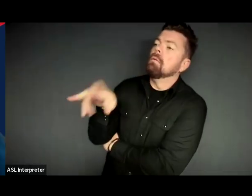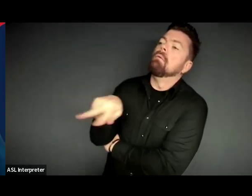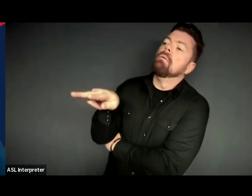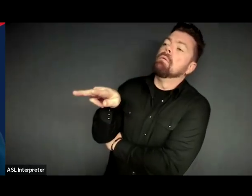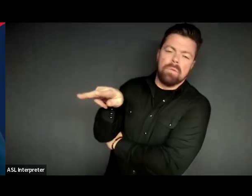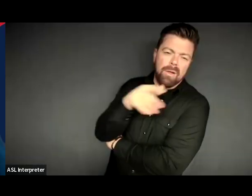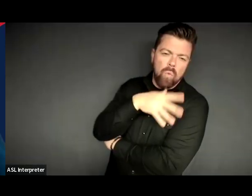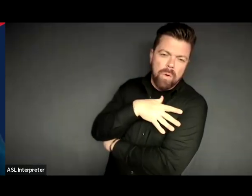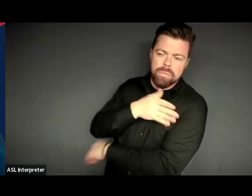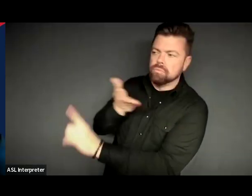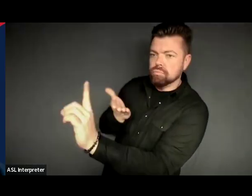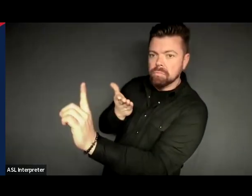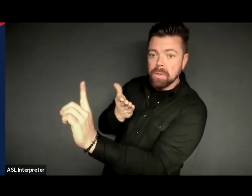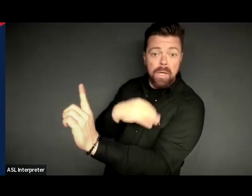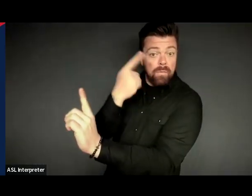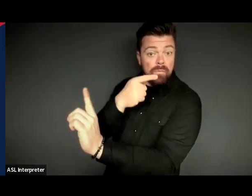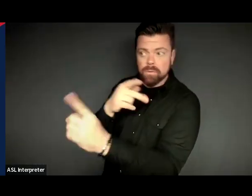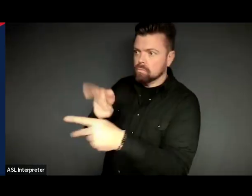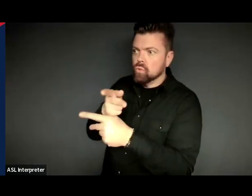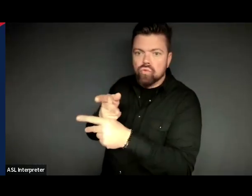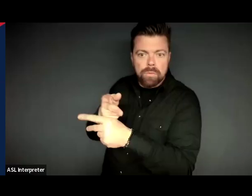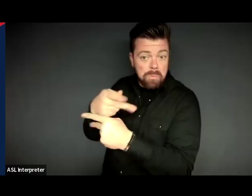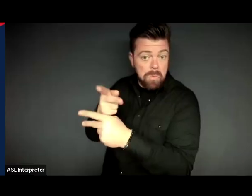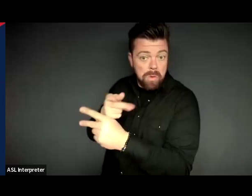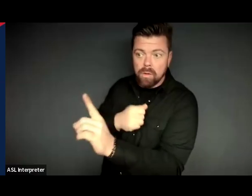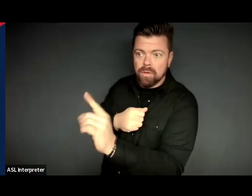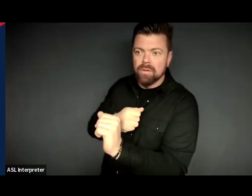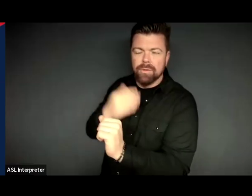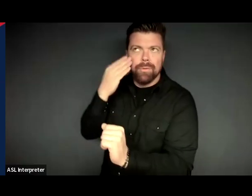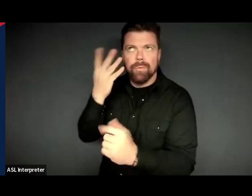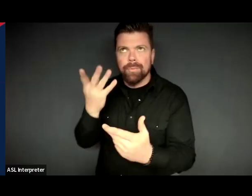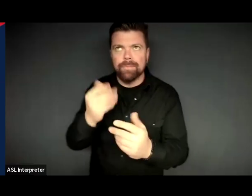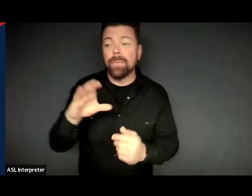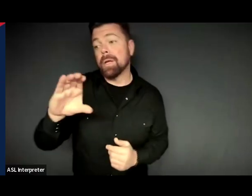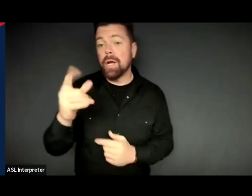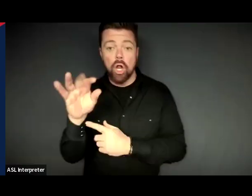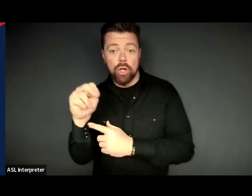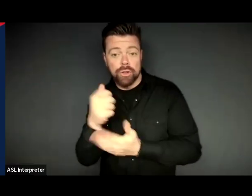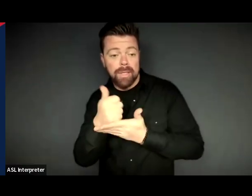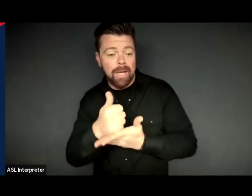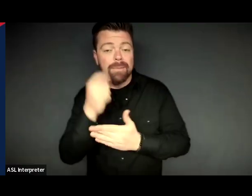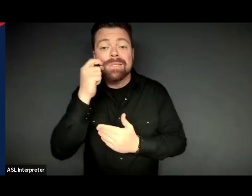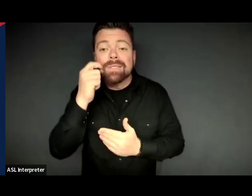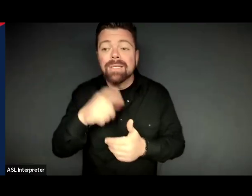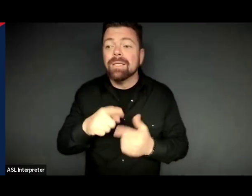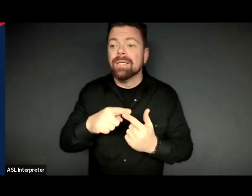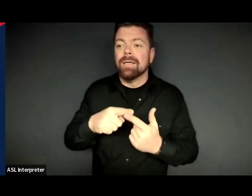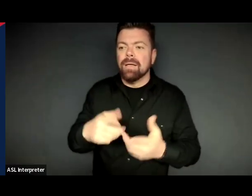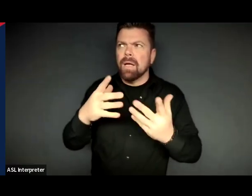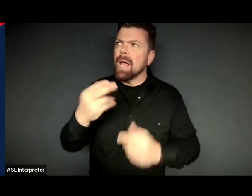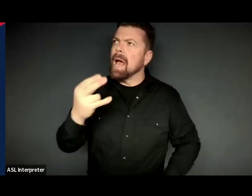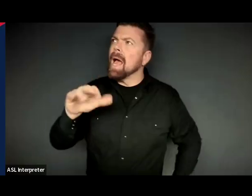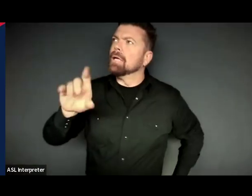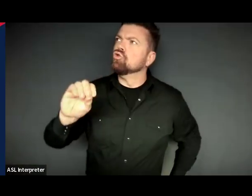their facial care products, what do they hear? Collagen helps the skin,